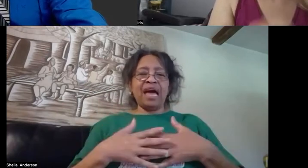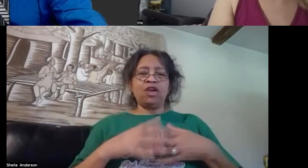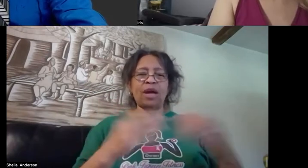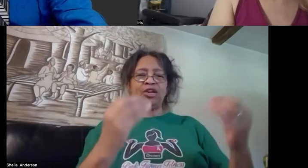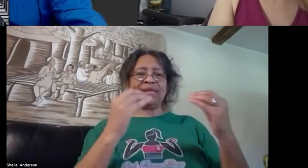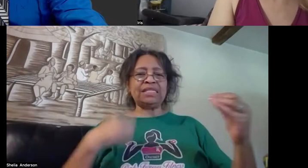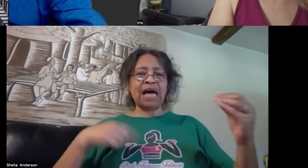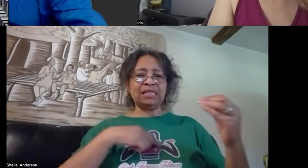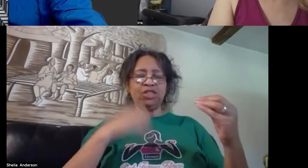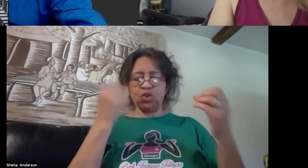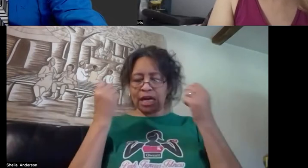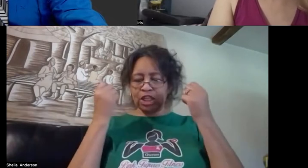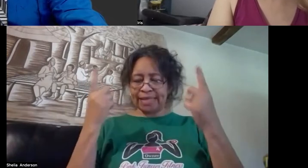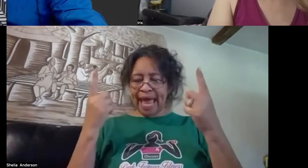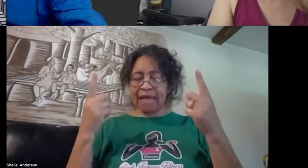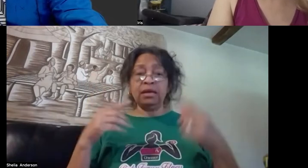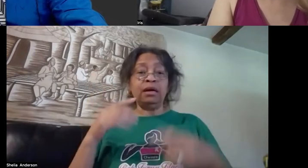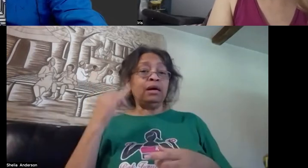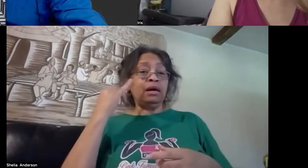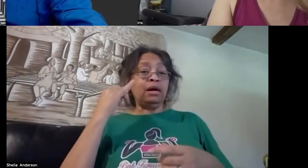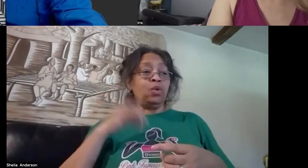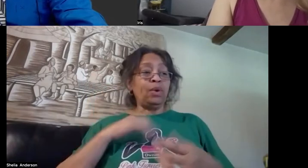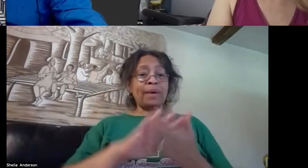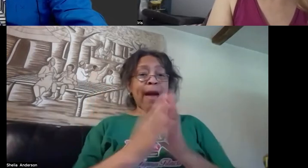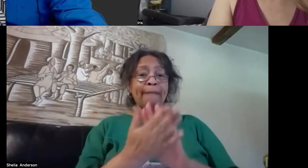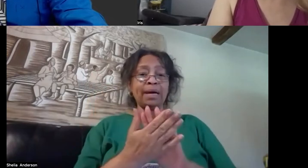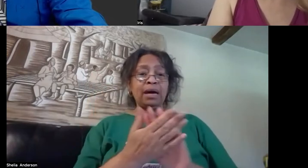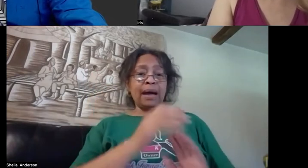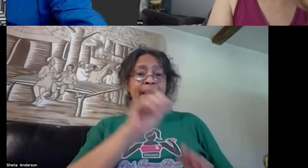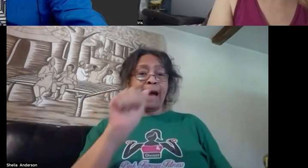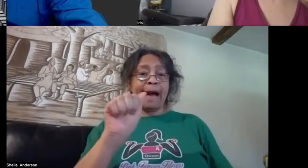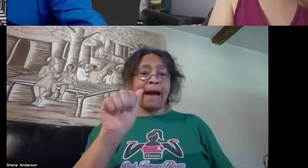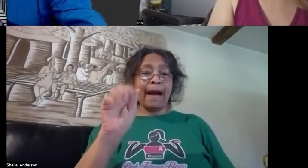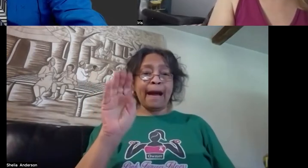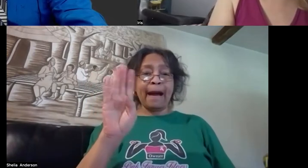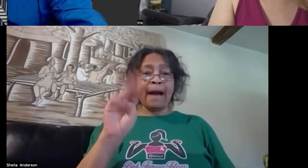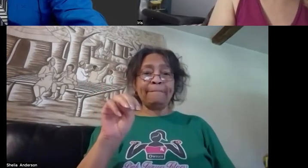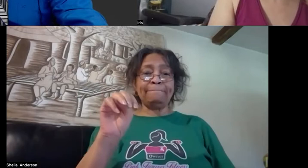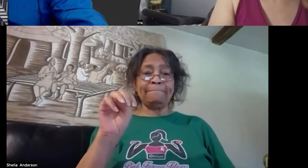they are trying to teach us to understand. Will become